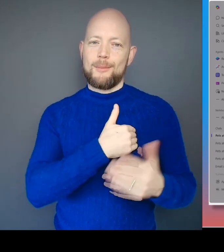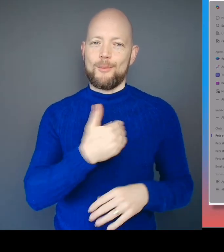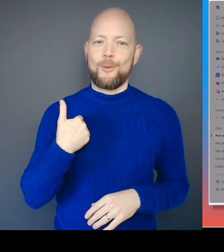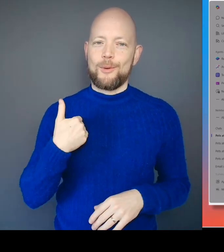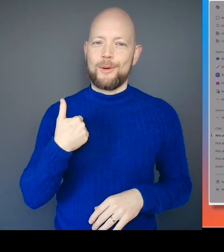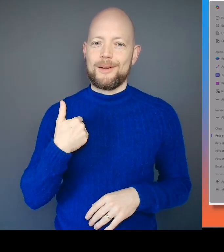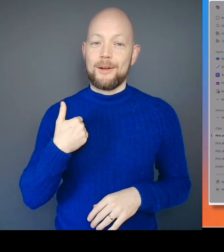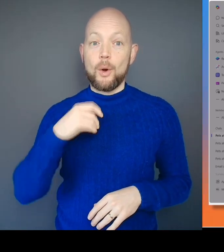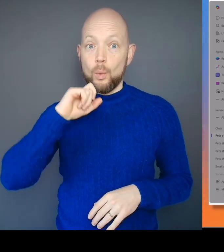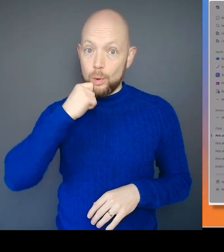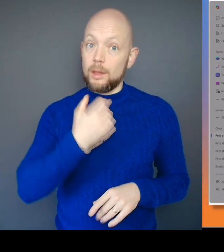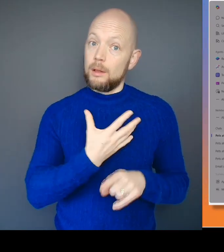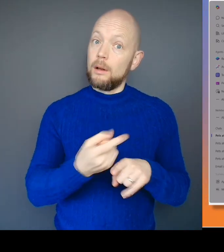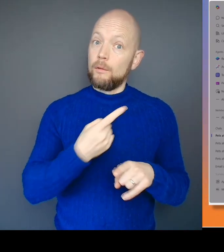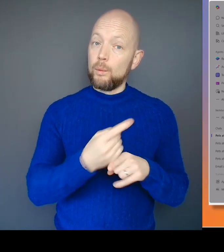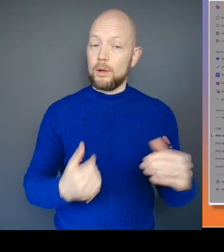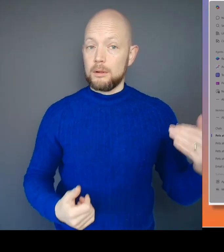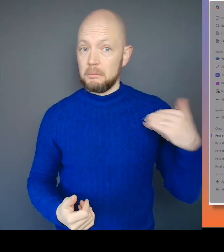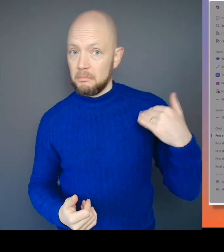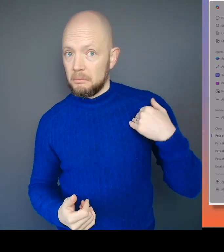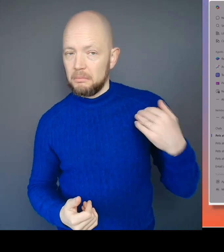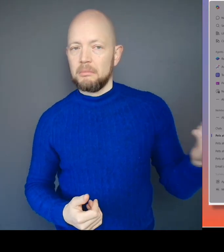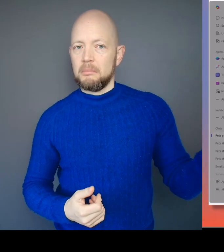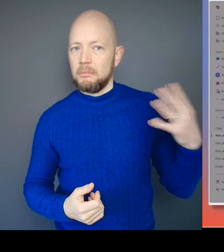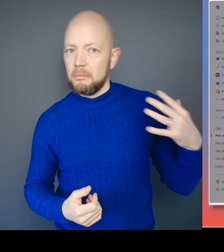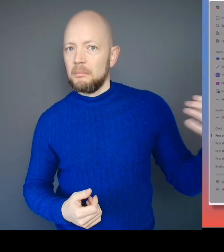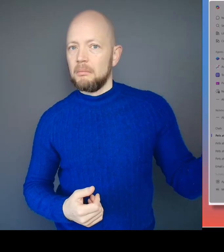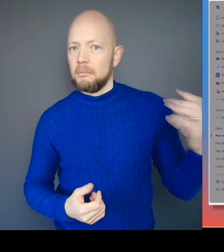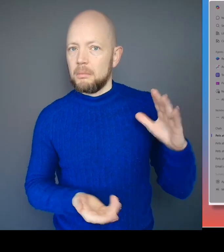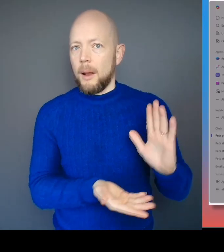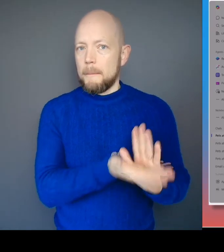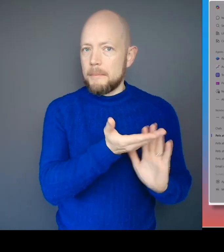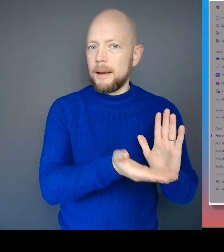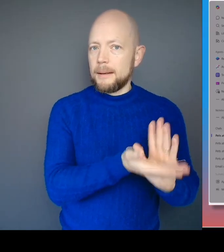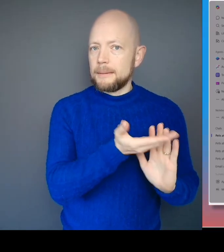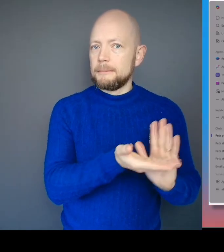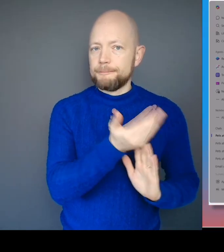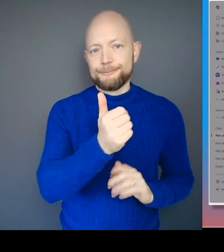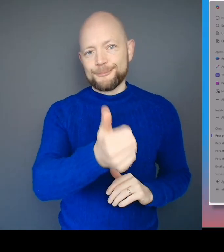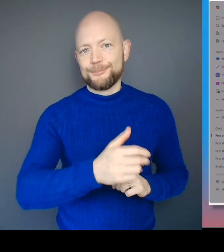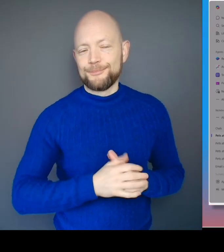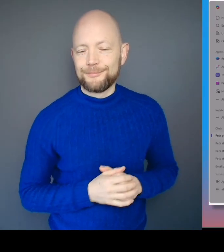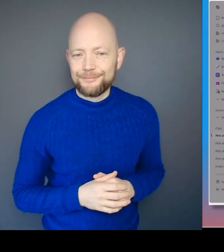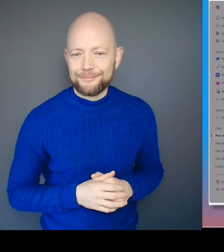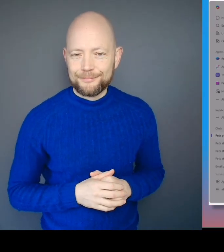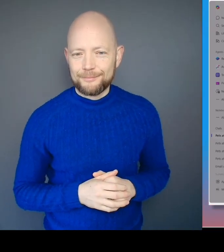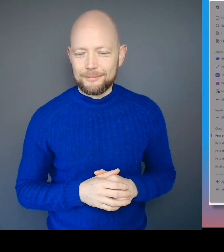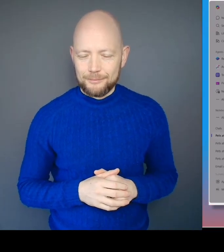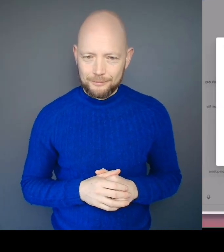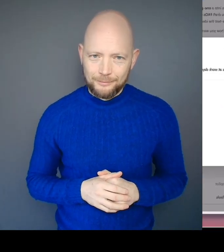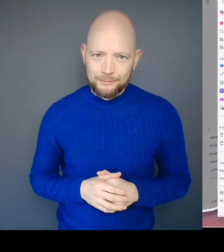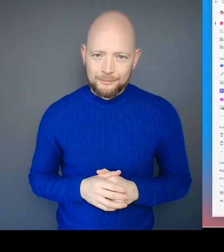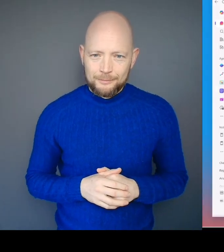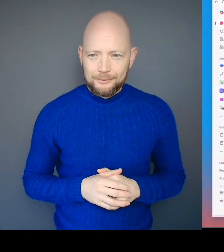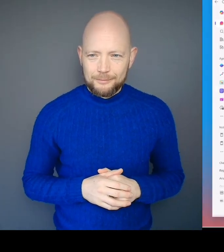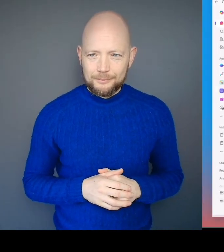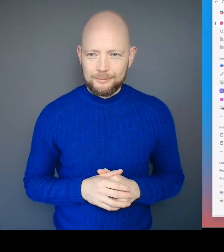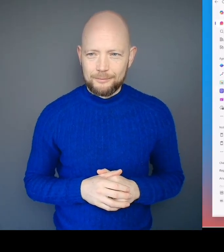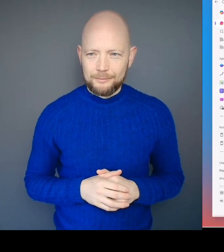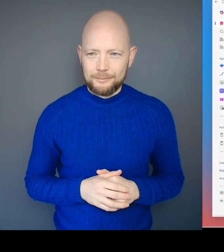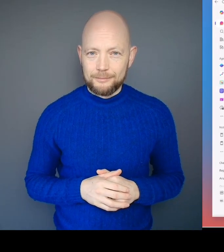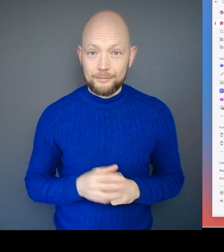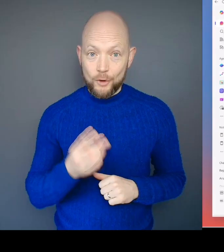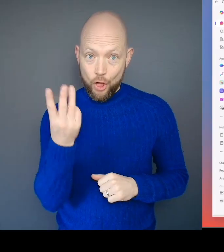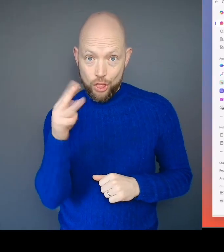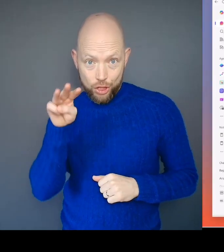will do is automatically run that prompt for me on a schedule so that I don't have to go in and do it again. So to come back later and